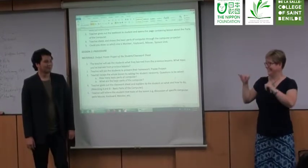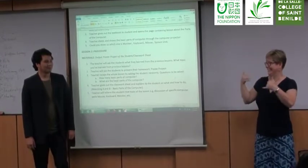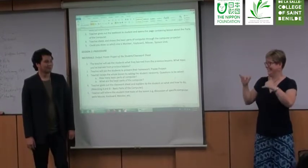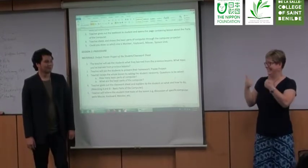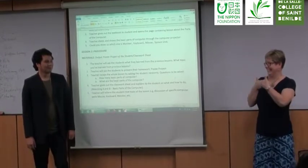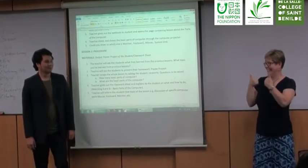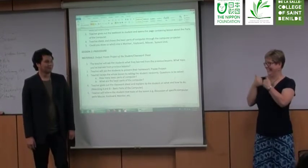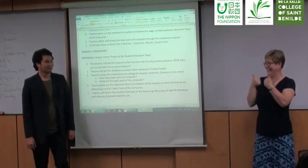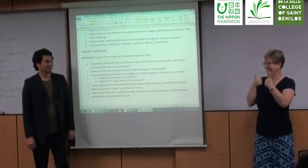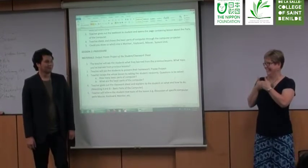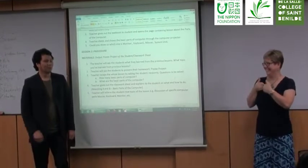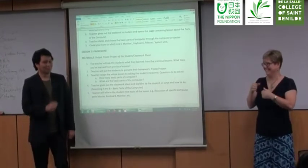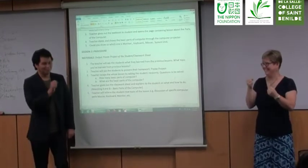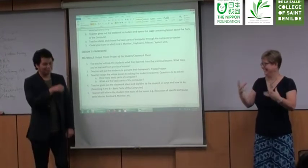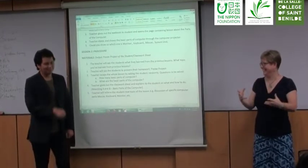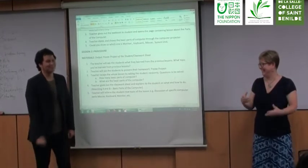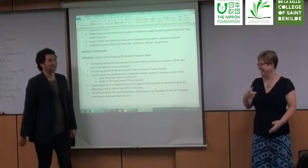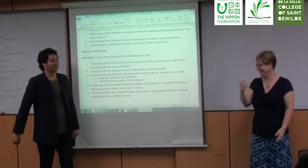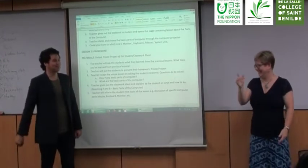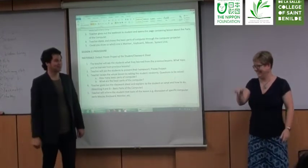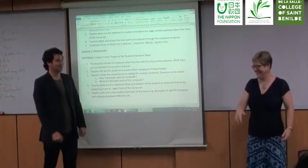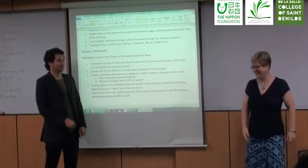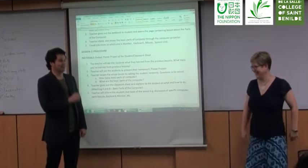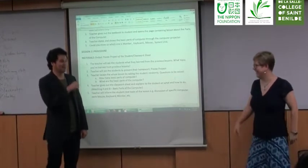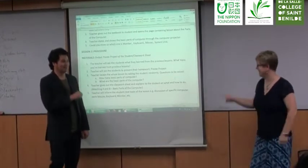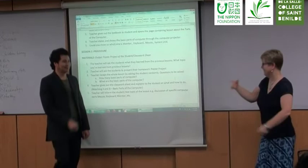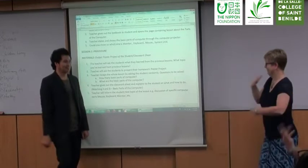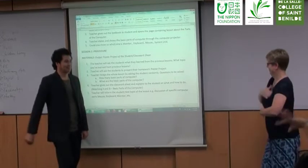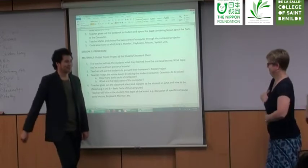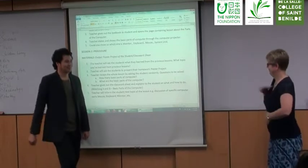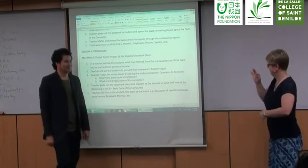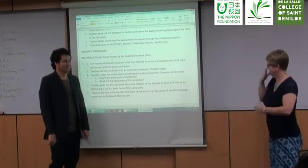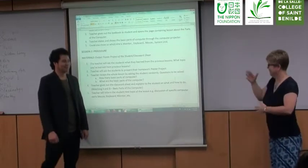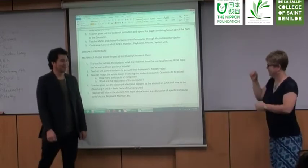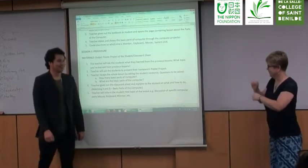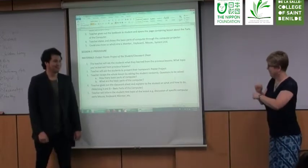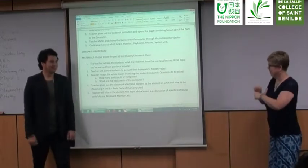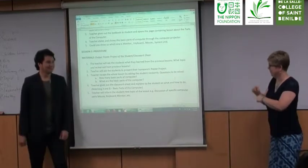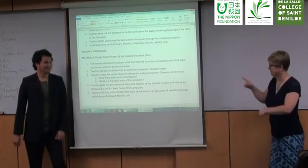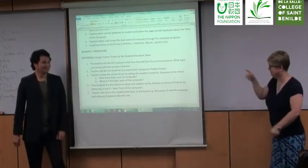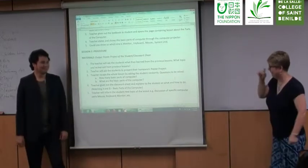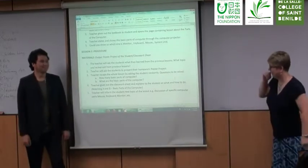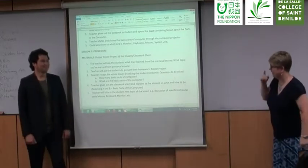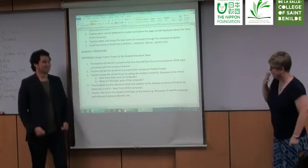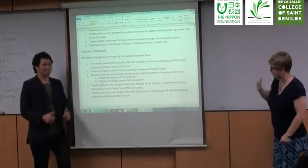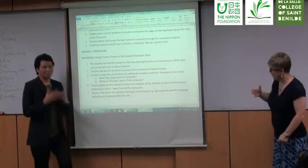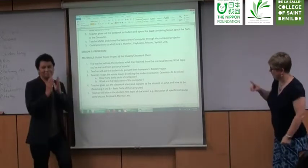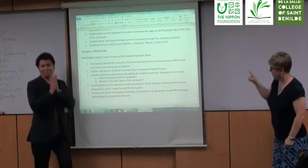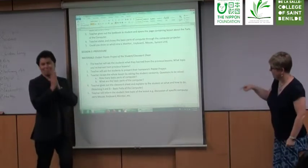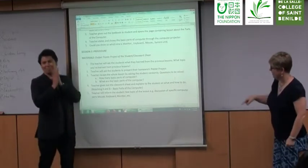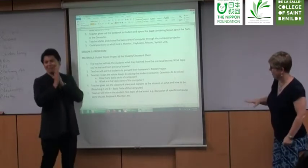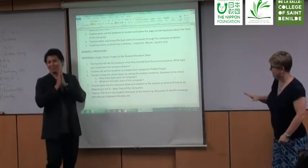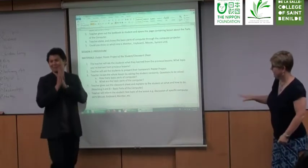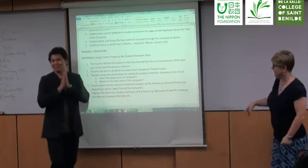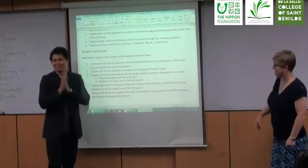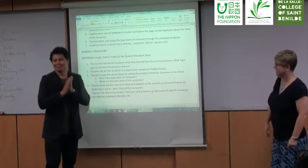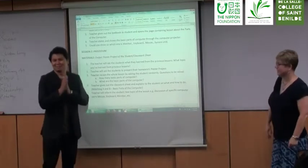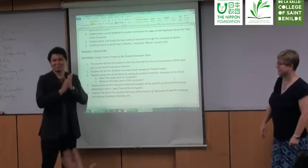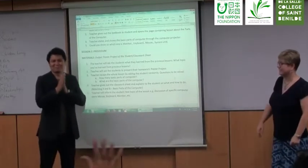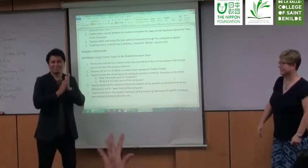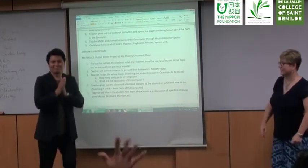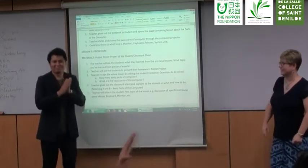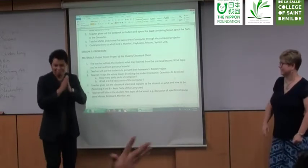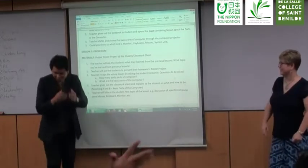So that user experience working with the board, using it to